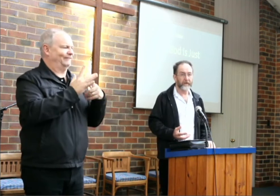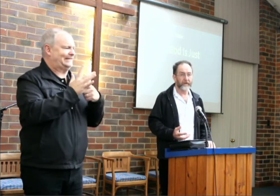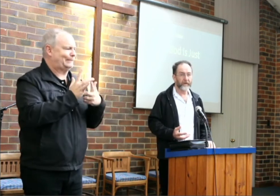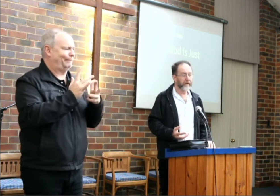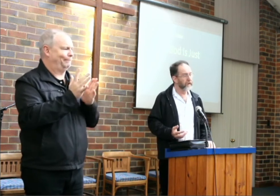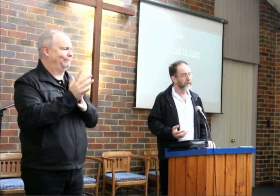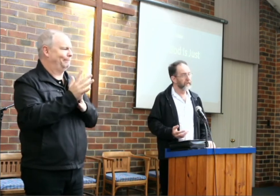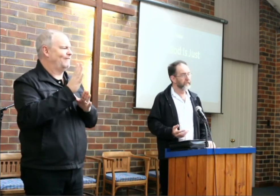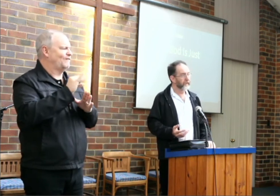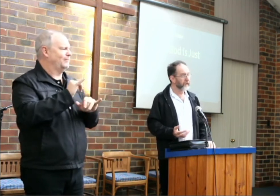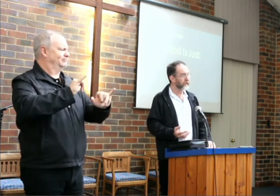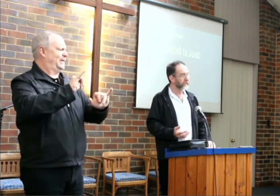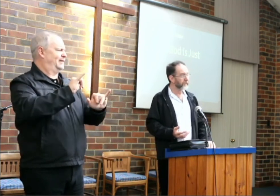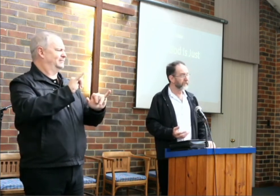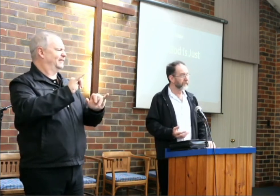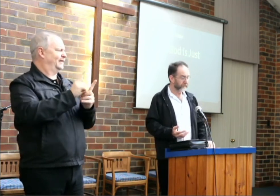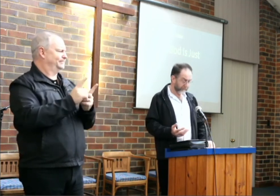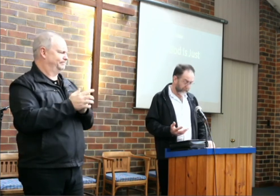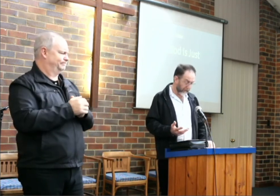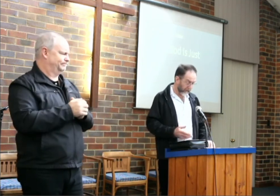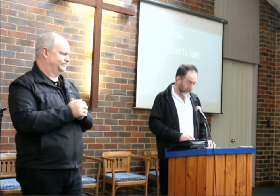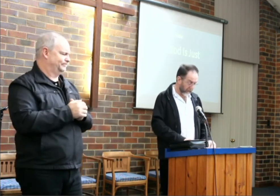injustice. Okay?